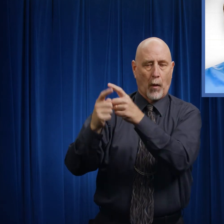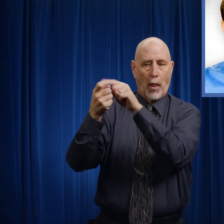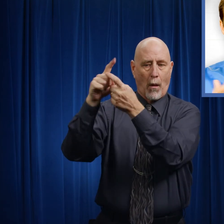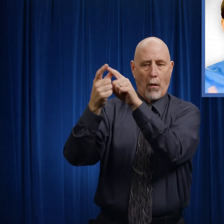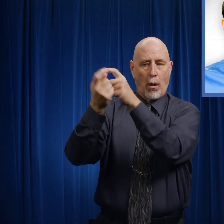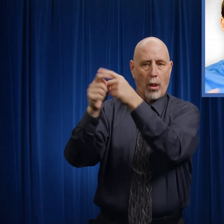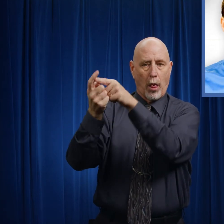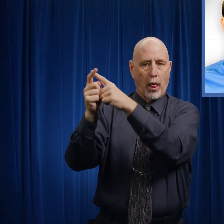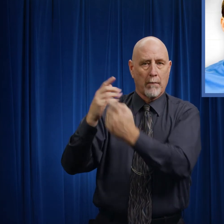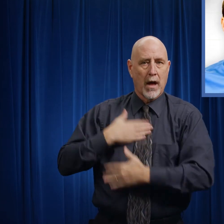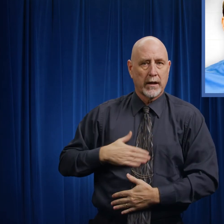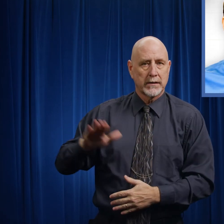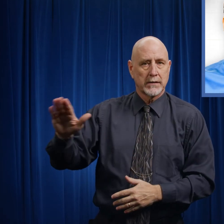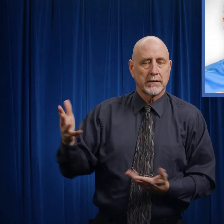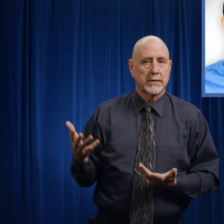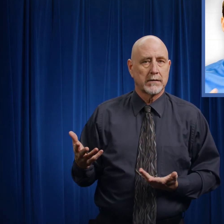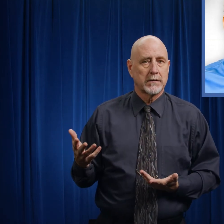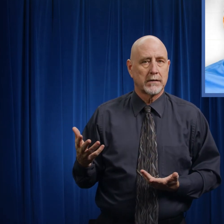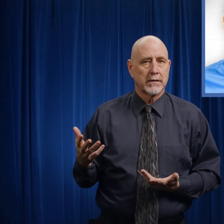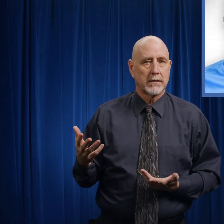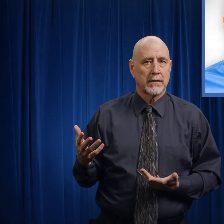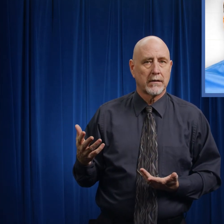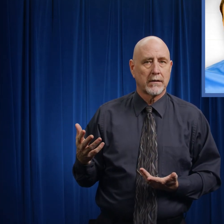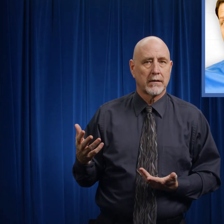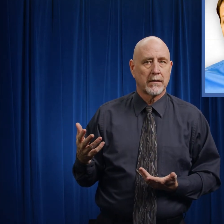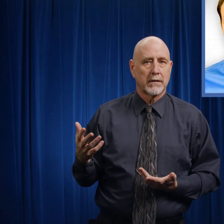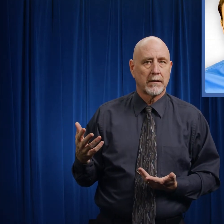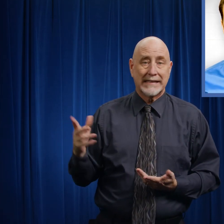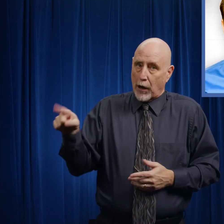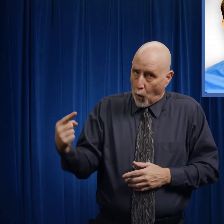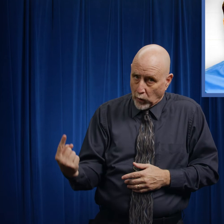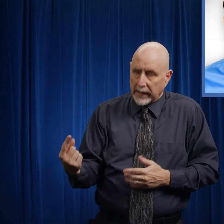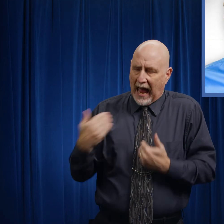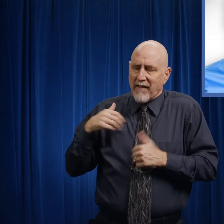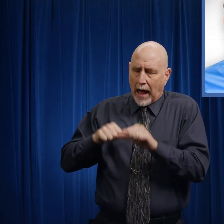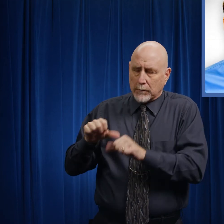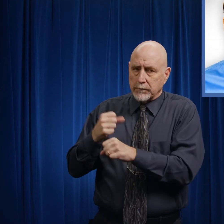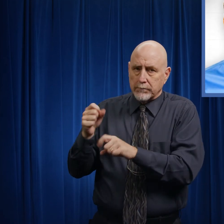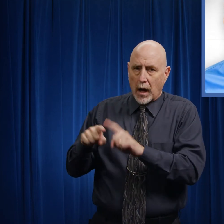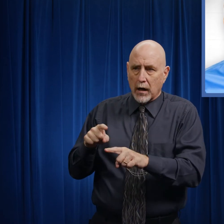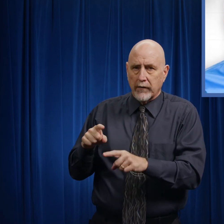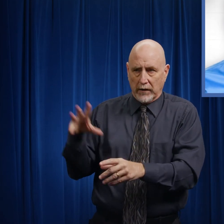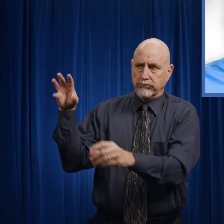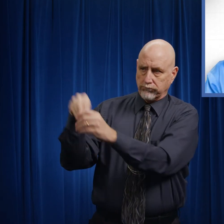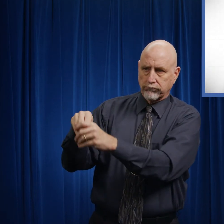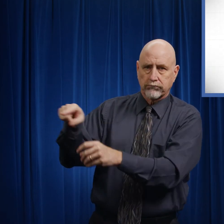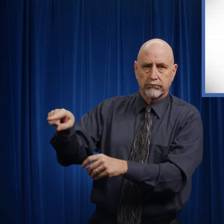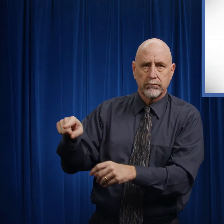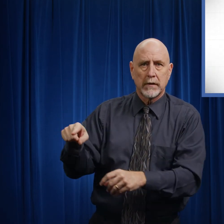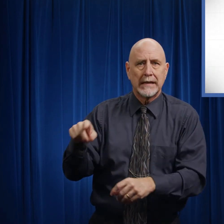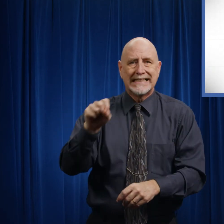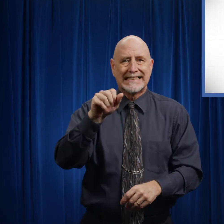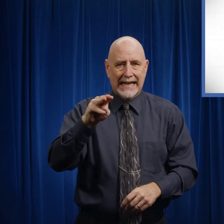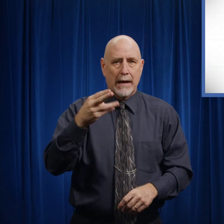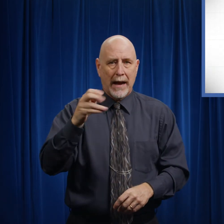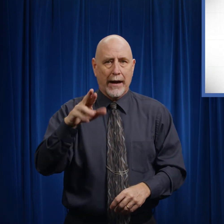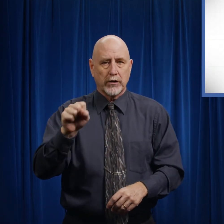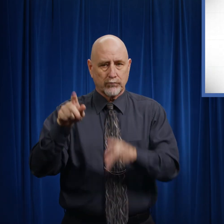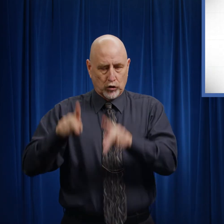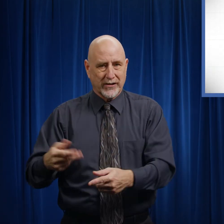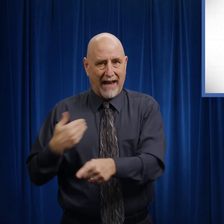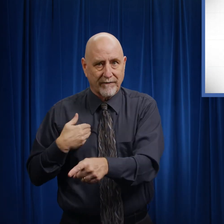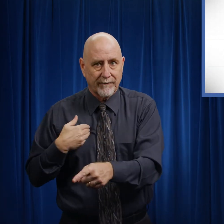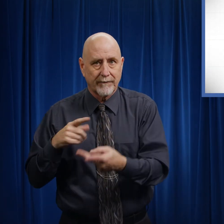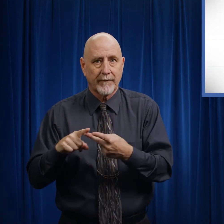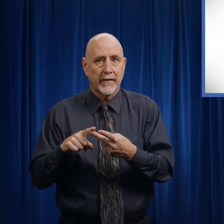atoms that are banging around inside of that body, not composed solely of that. There is a Sam